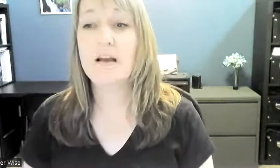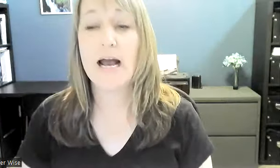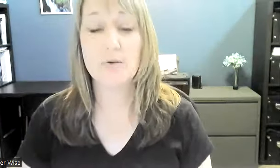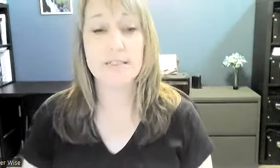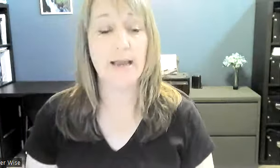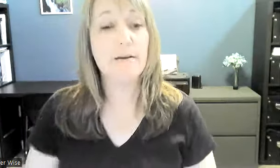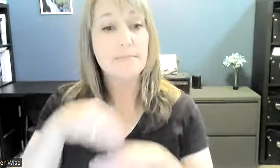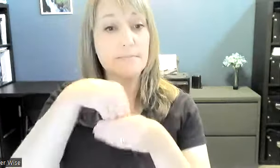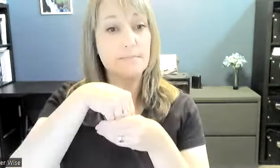outside